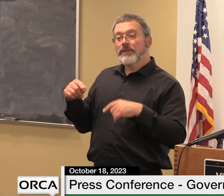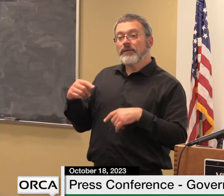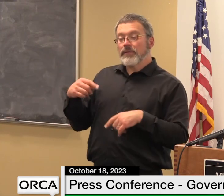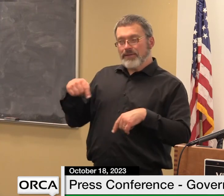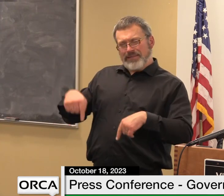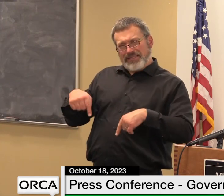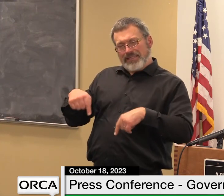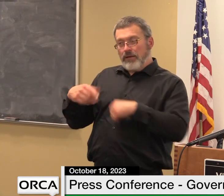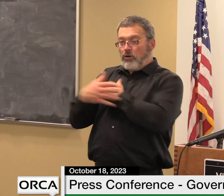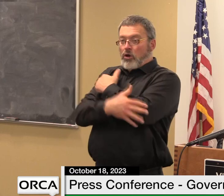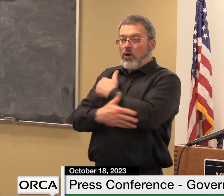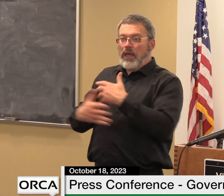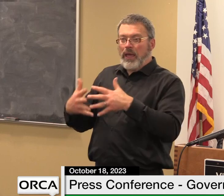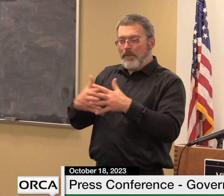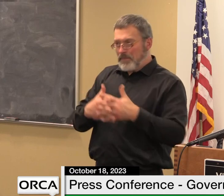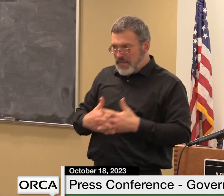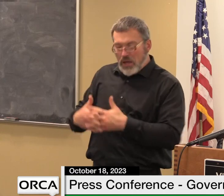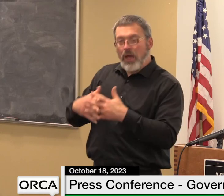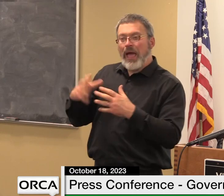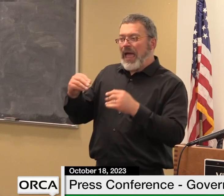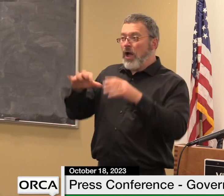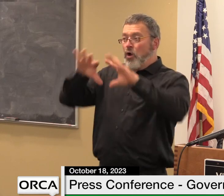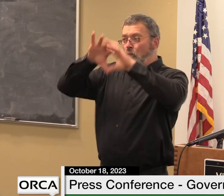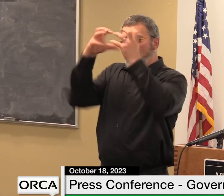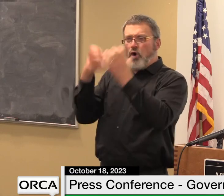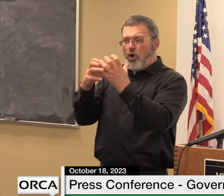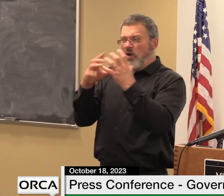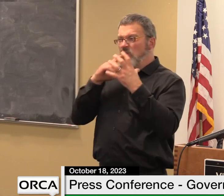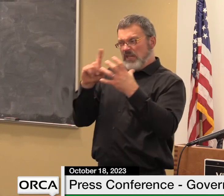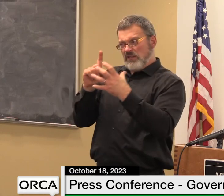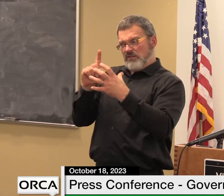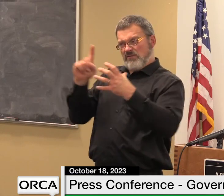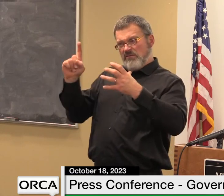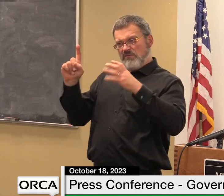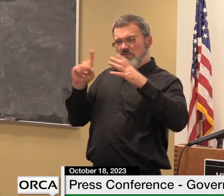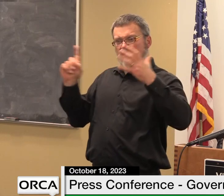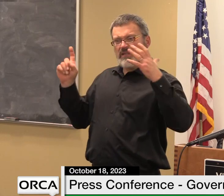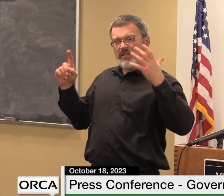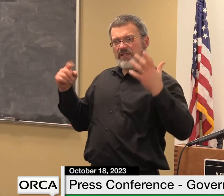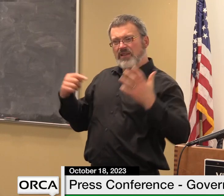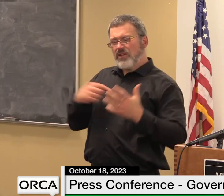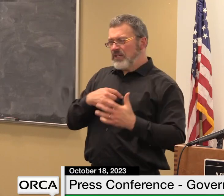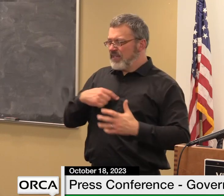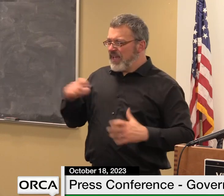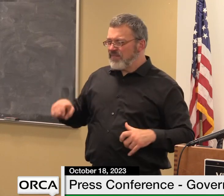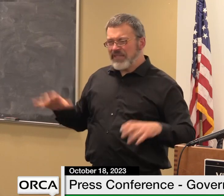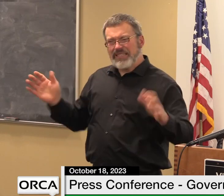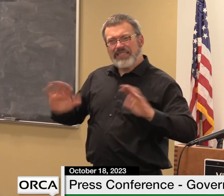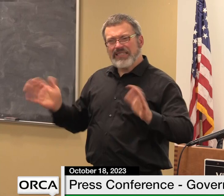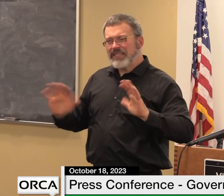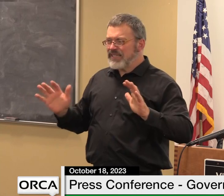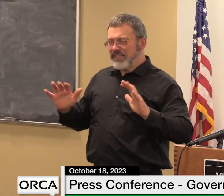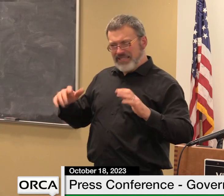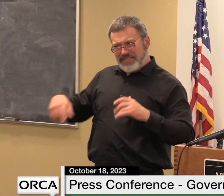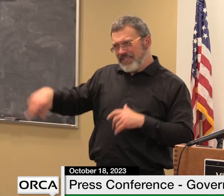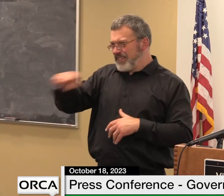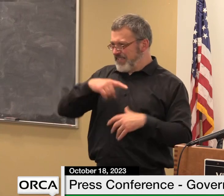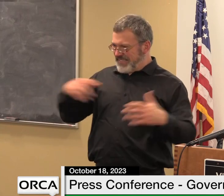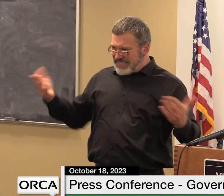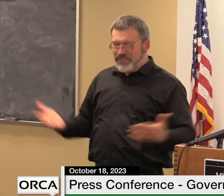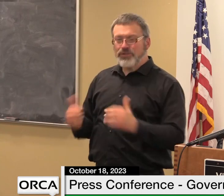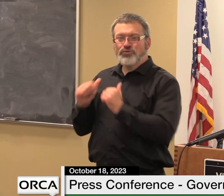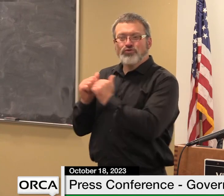more polarized. And we've got to figure this out and bring ourselves together, because we